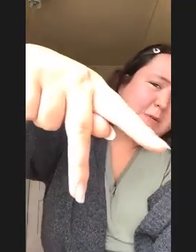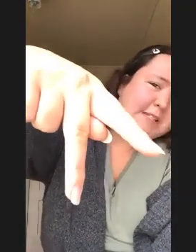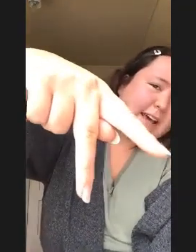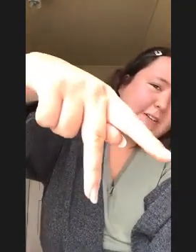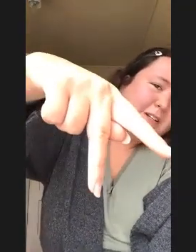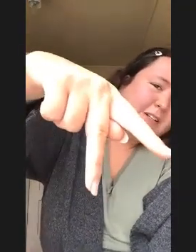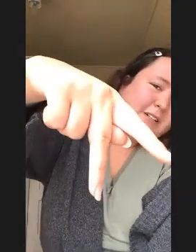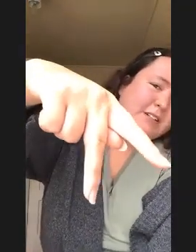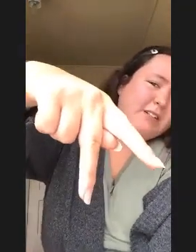upside down.